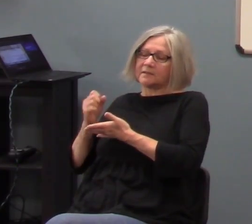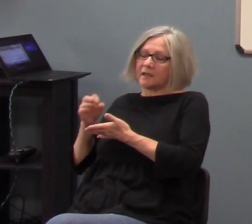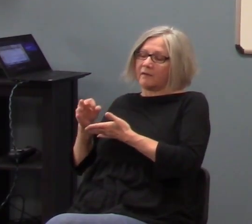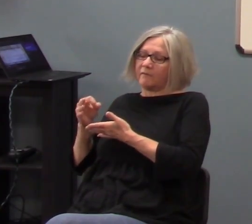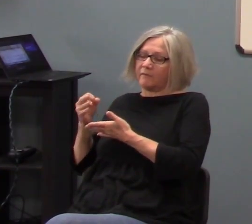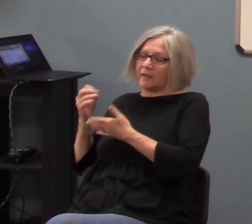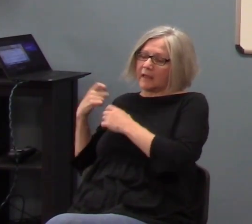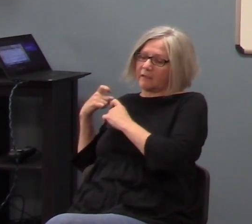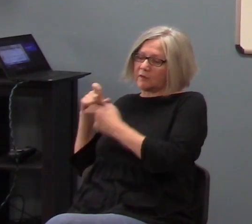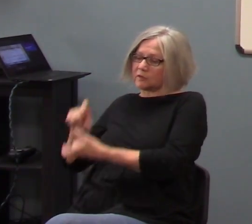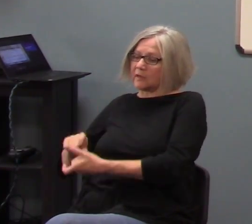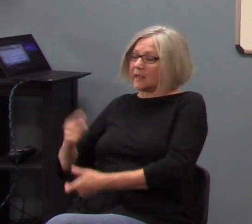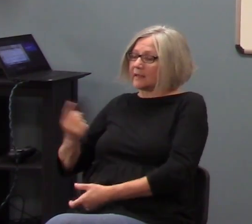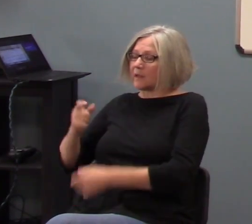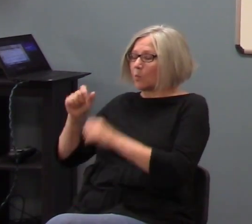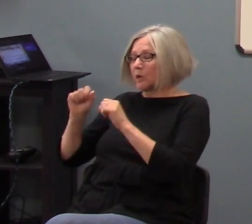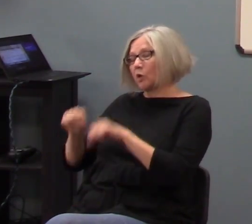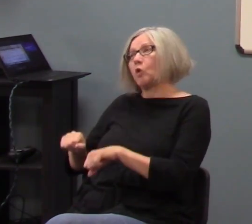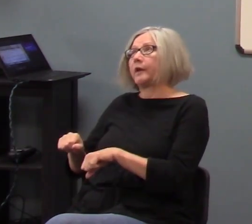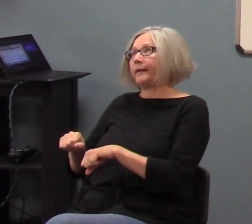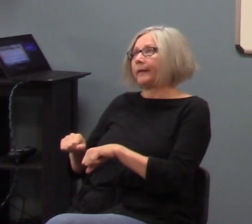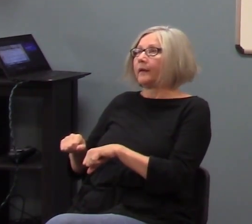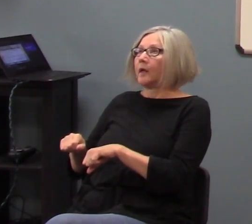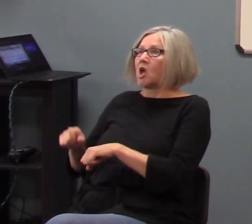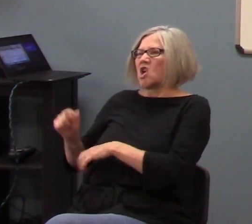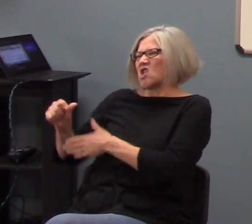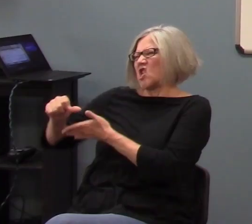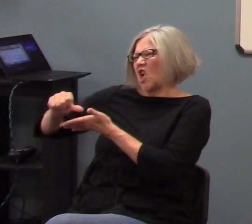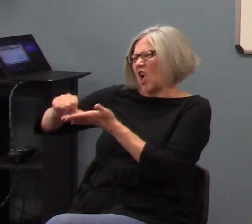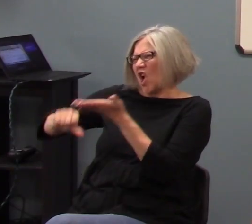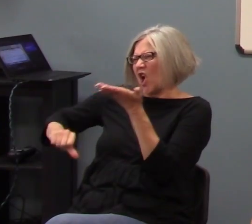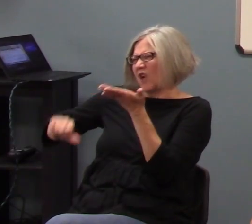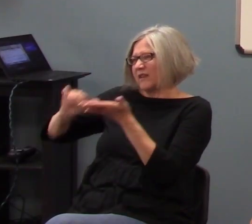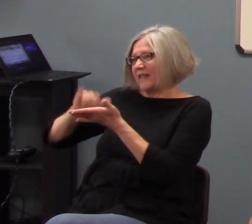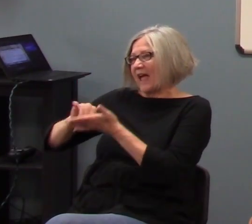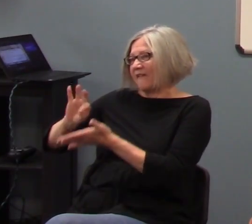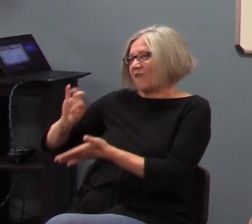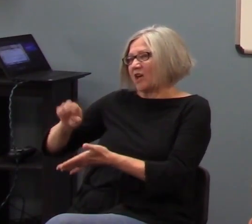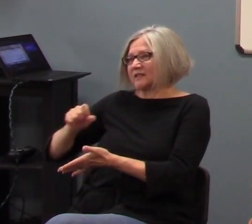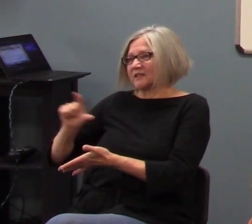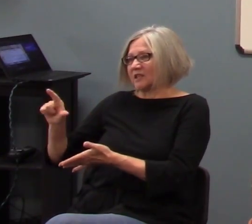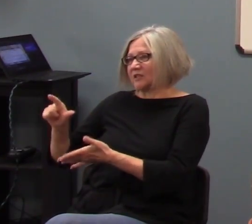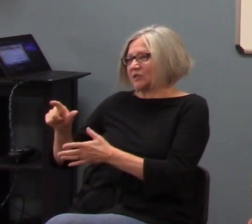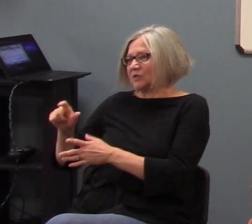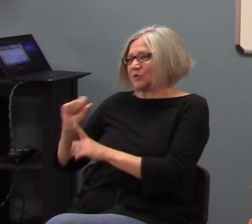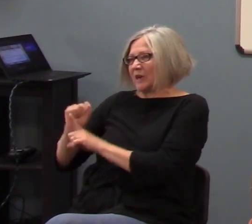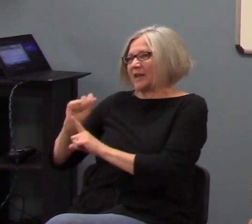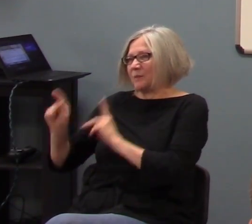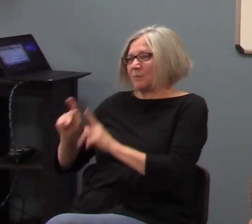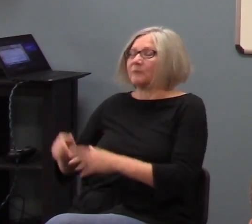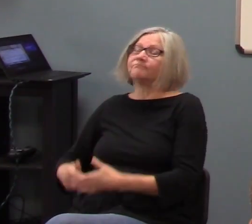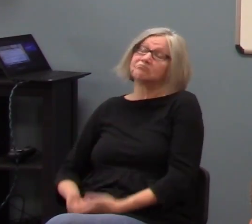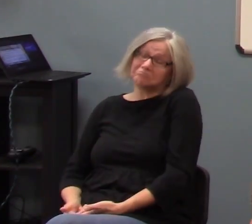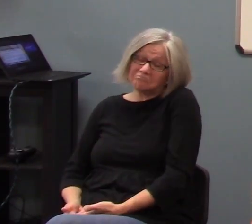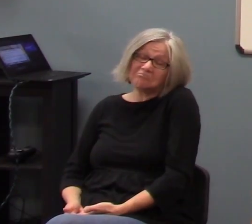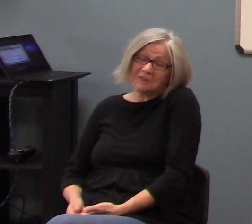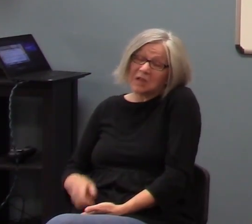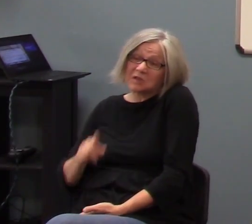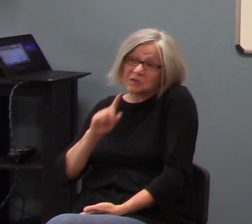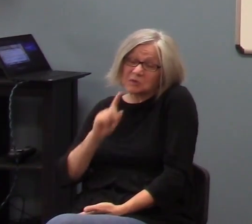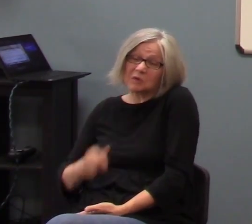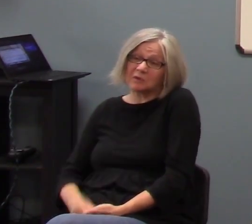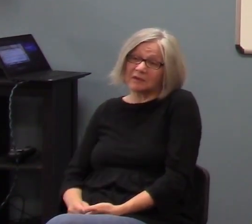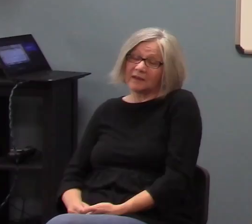evolution. Somebody could have just carved the fossils to trick people. That's true, and that totally wouldn't have been